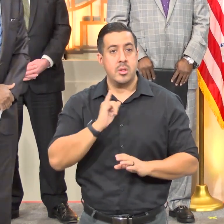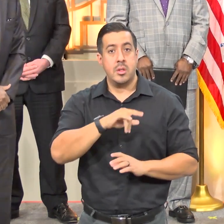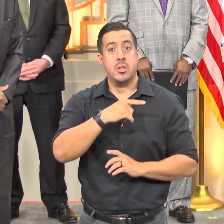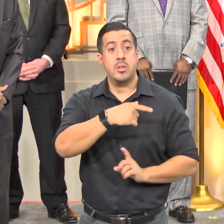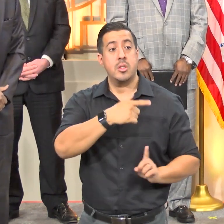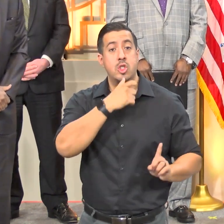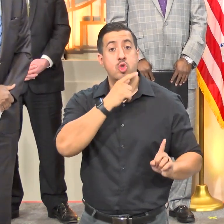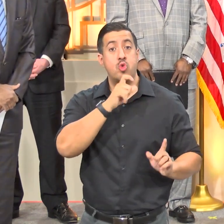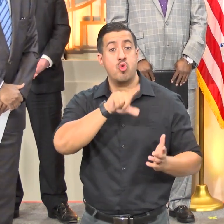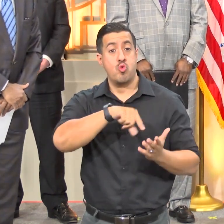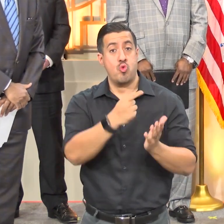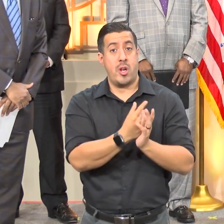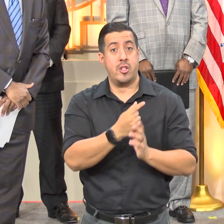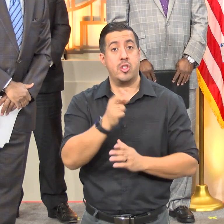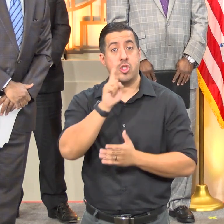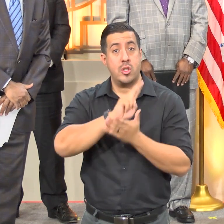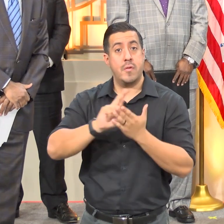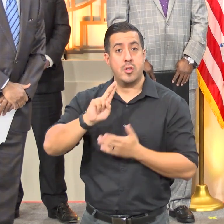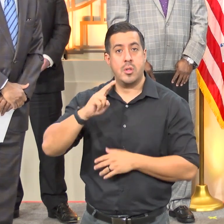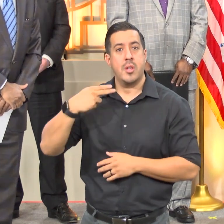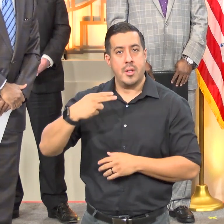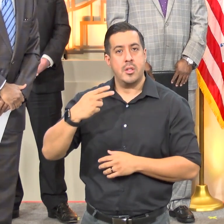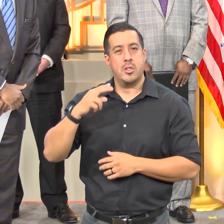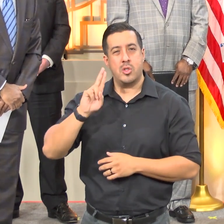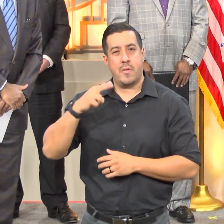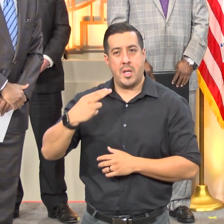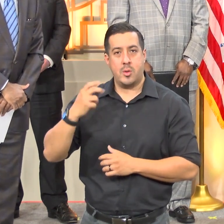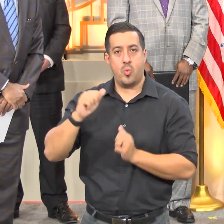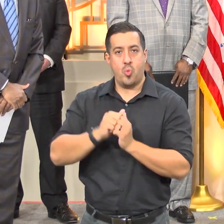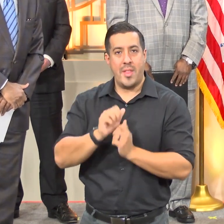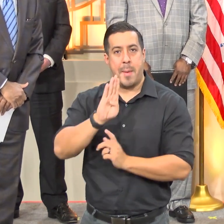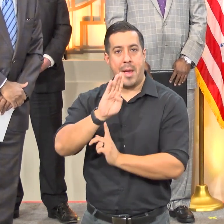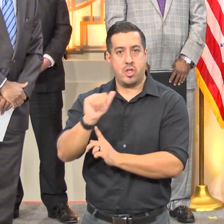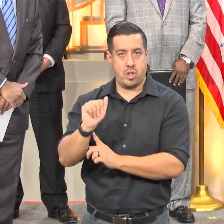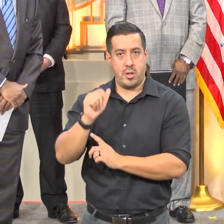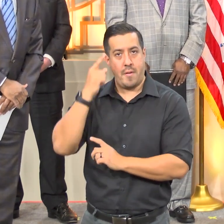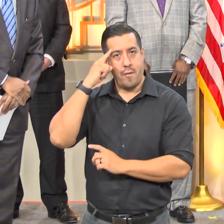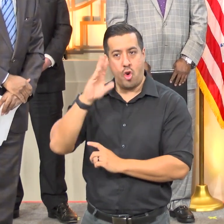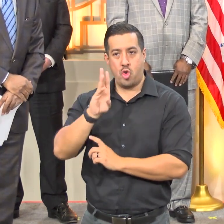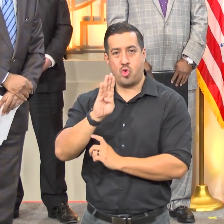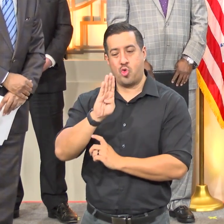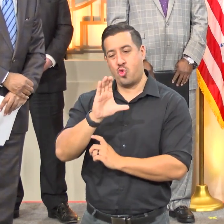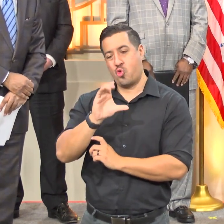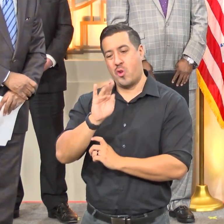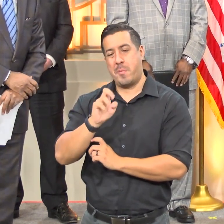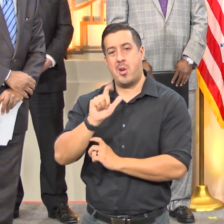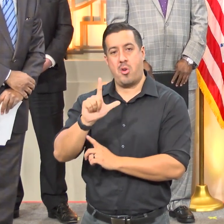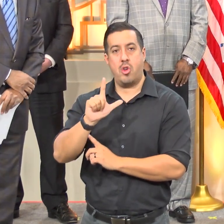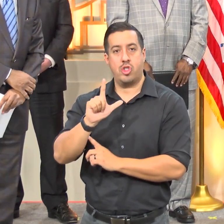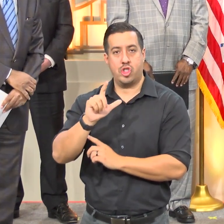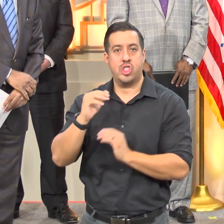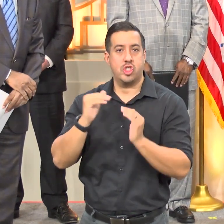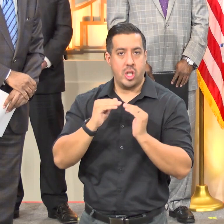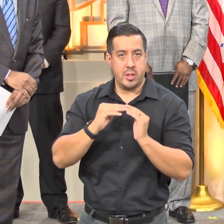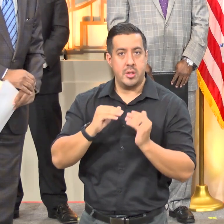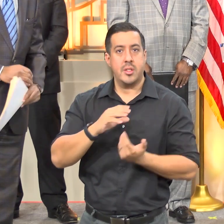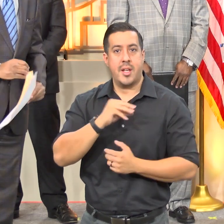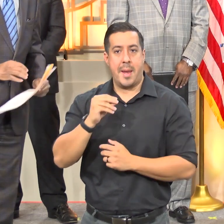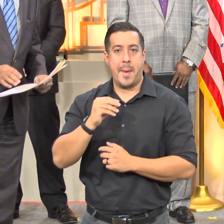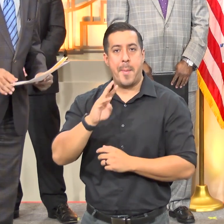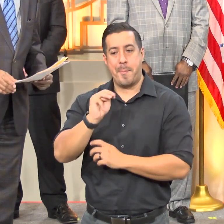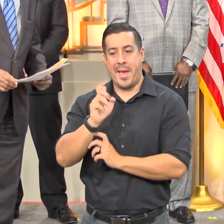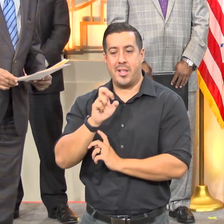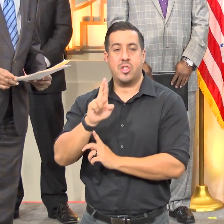is a graduate of the University of Houston downtown with a Bachelor's of Science in Criminal Justice and a Master's of Science in Criminal Justice